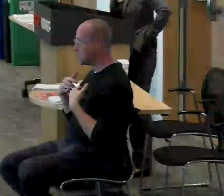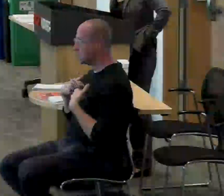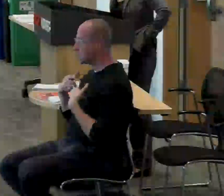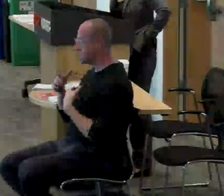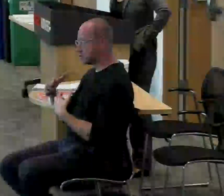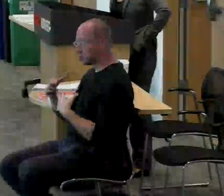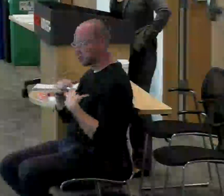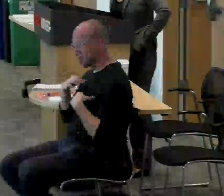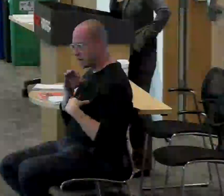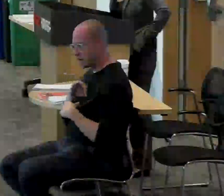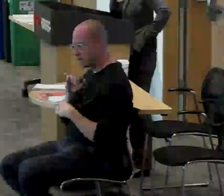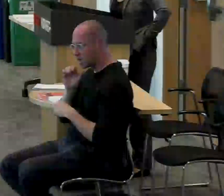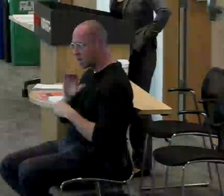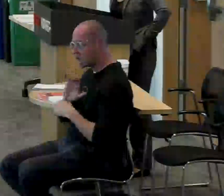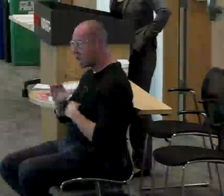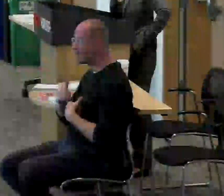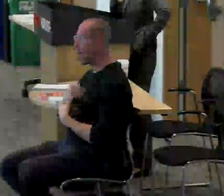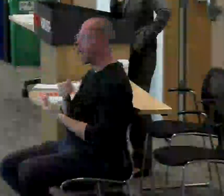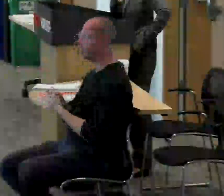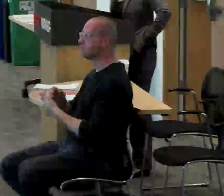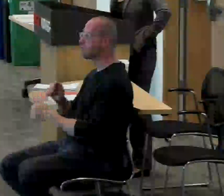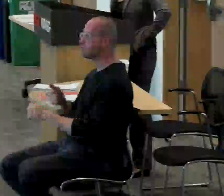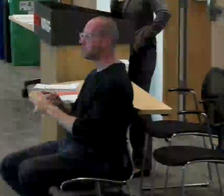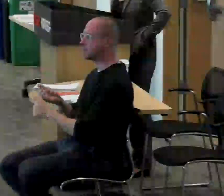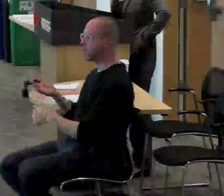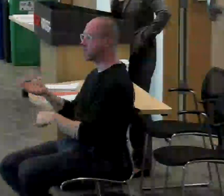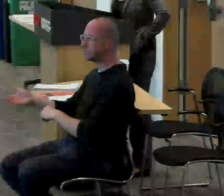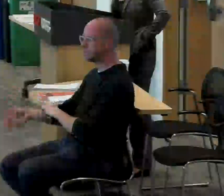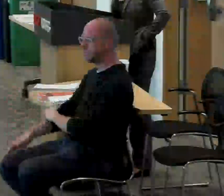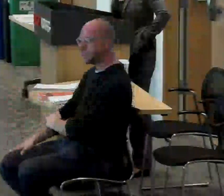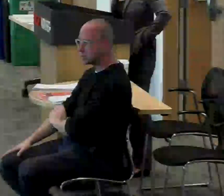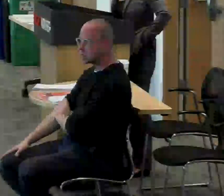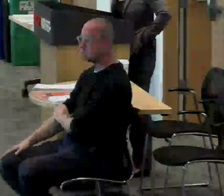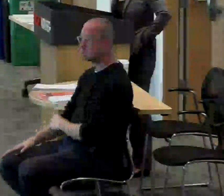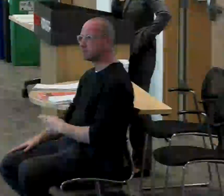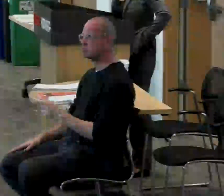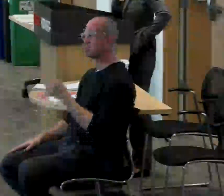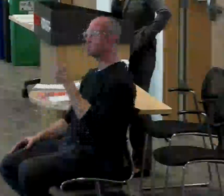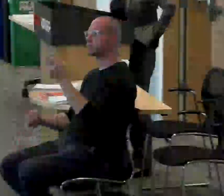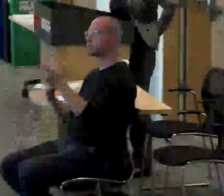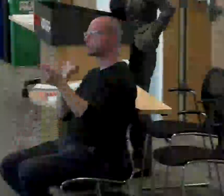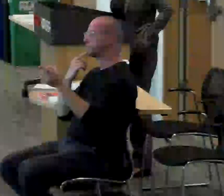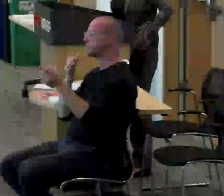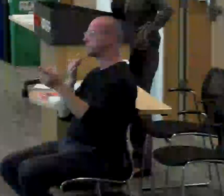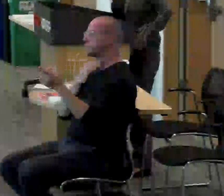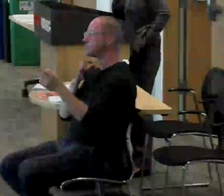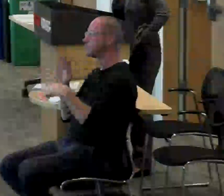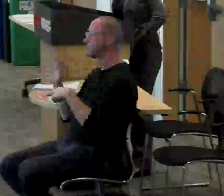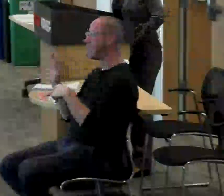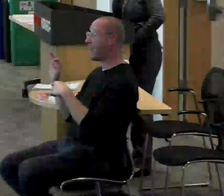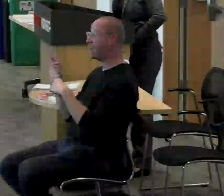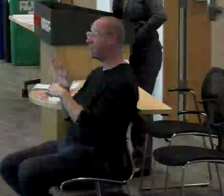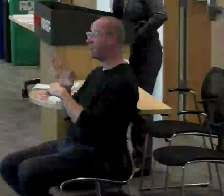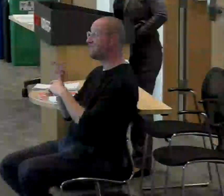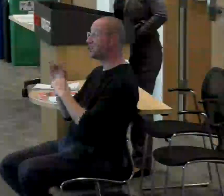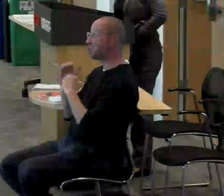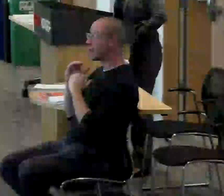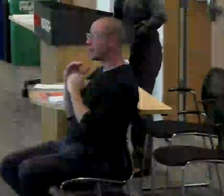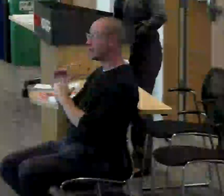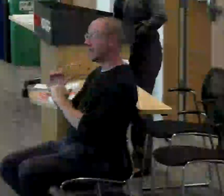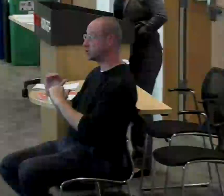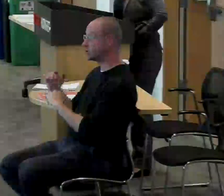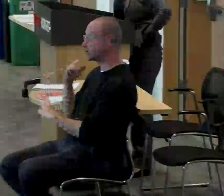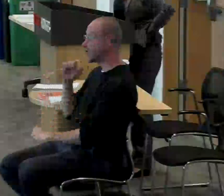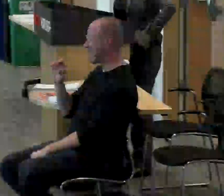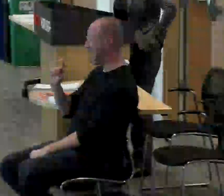Sorry, can I answer a quick question from over here? Is Sure. the functional limitation is SSI and SSDI?